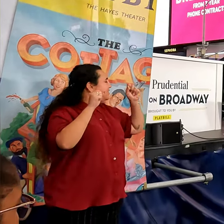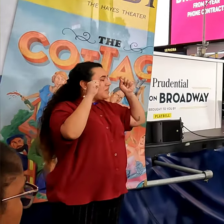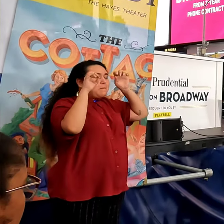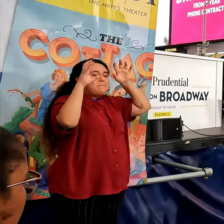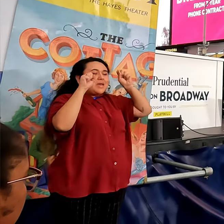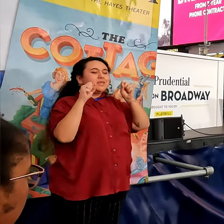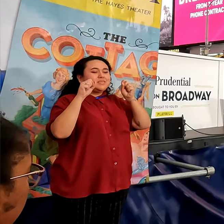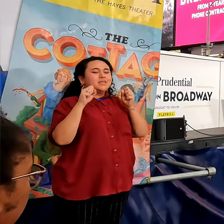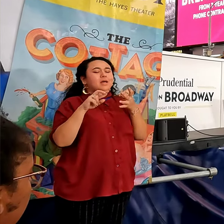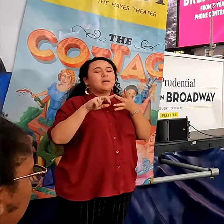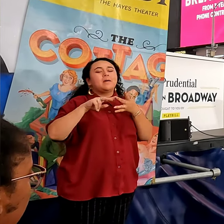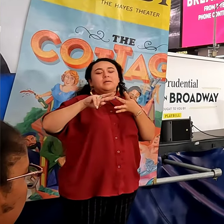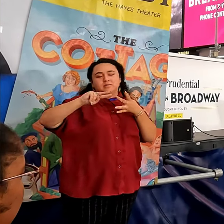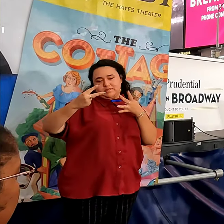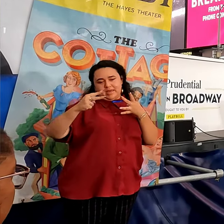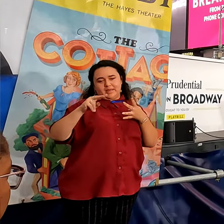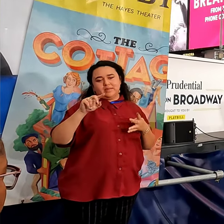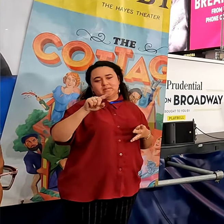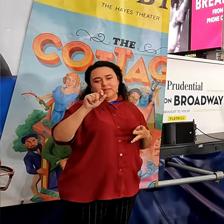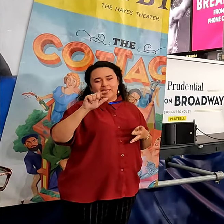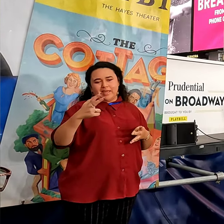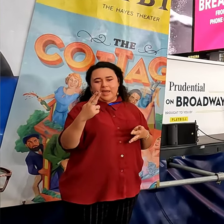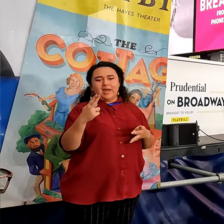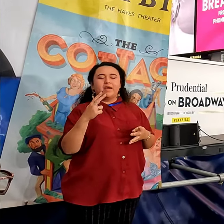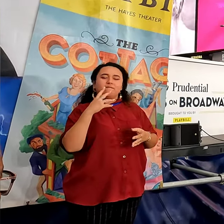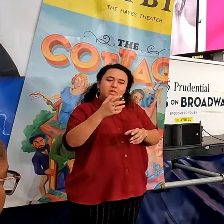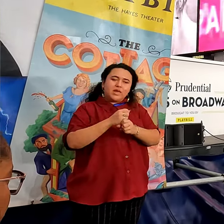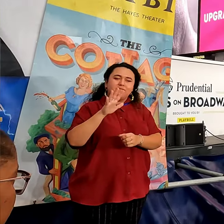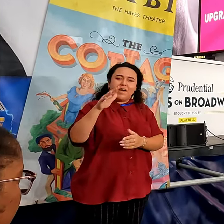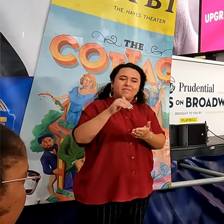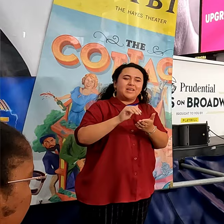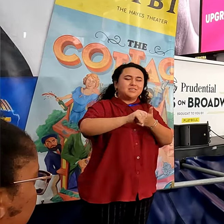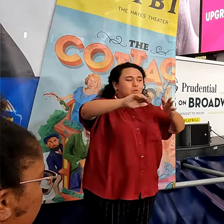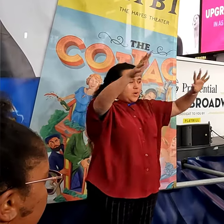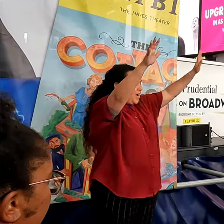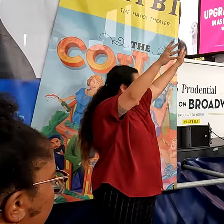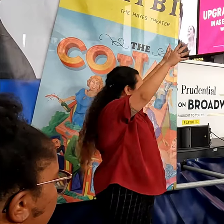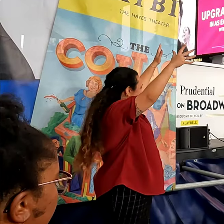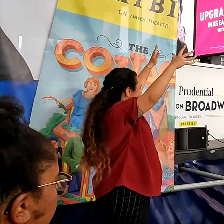Amazing. And Zalah, of course, you will get $5,000.